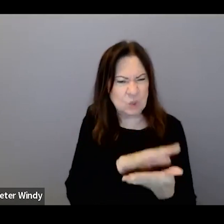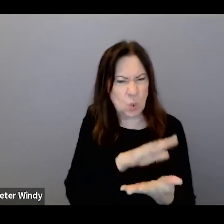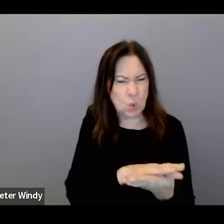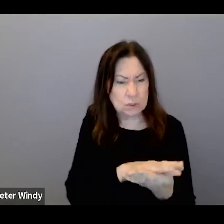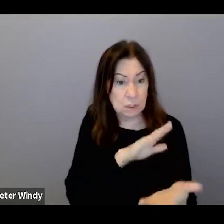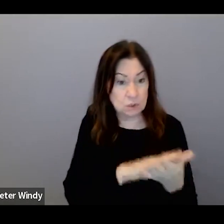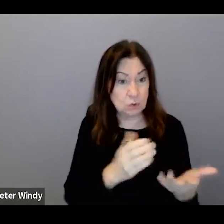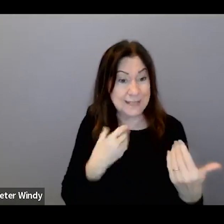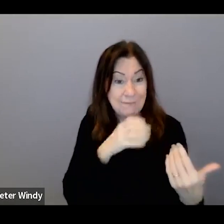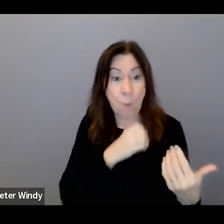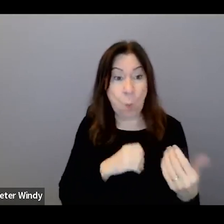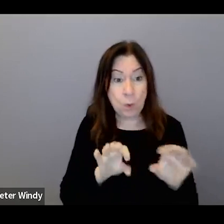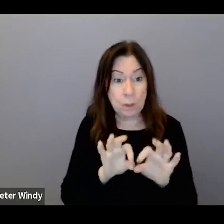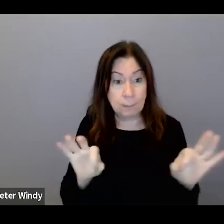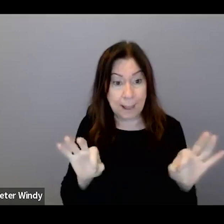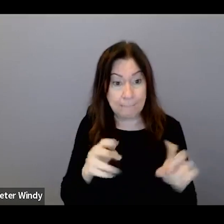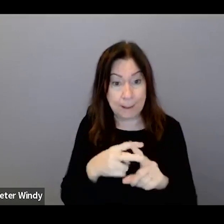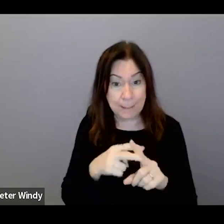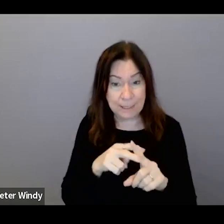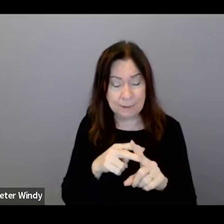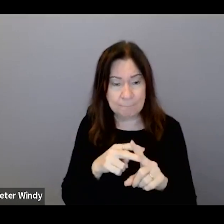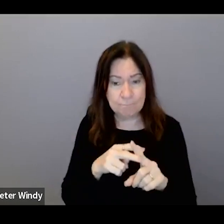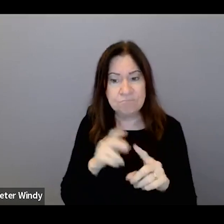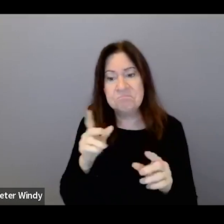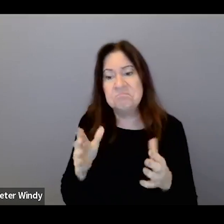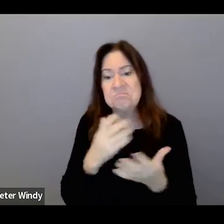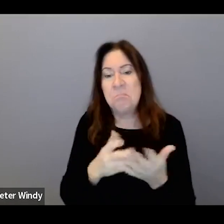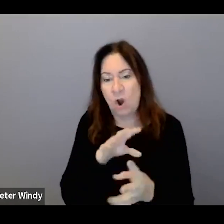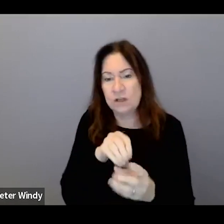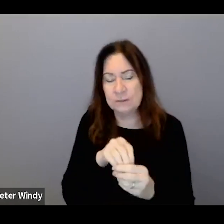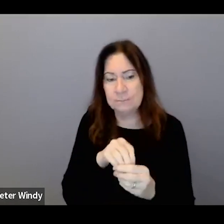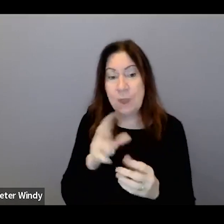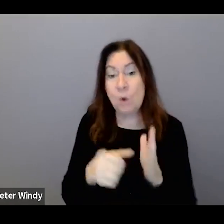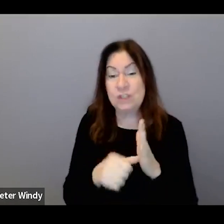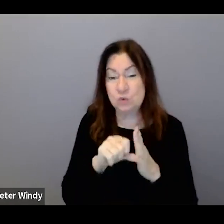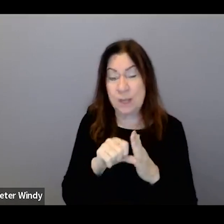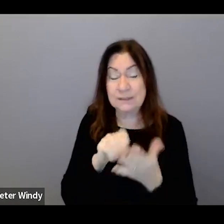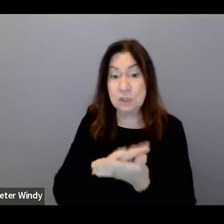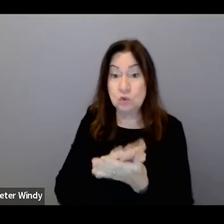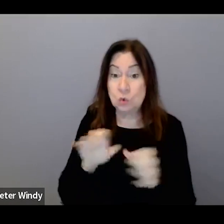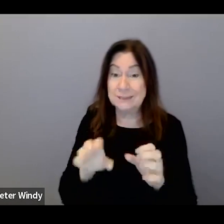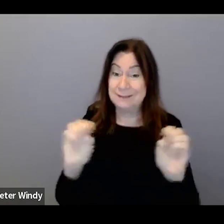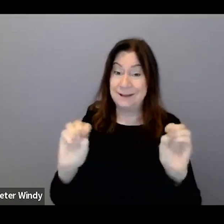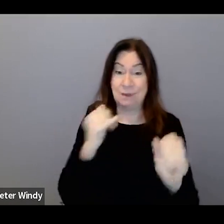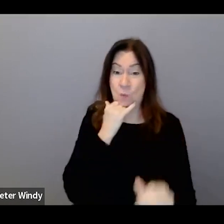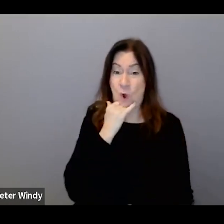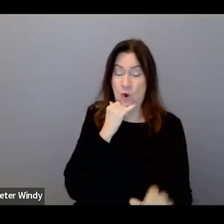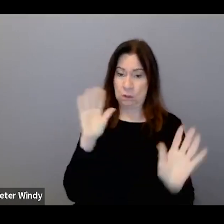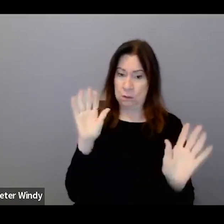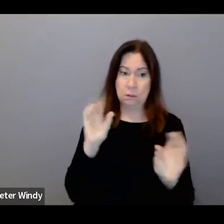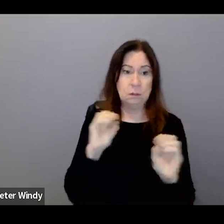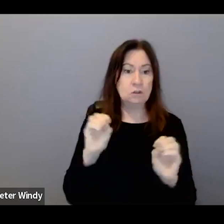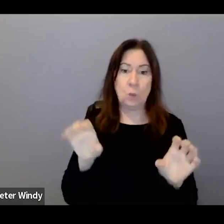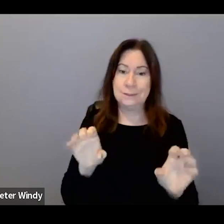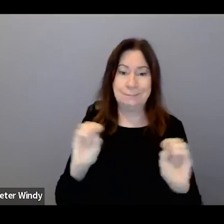schools have older pipes? That's certainly part of it. And again, I want to stress the schools did absolutely nothing wrong. Nobody did